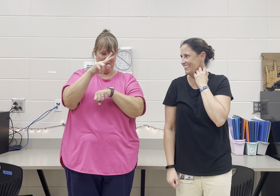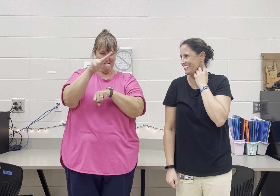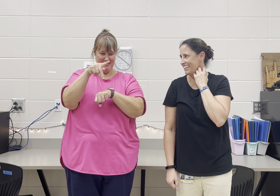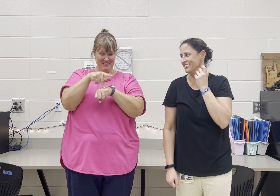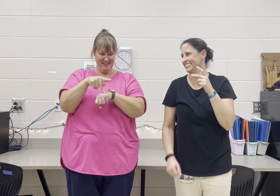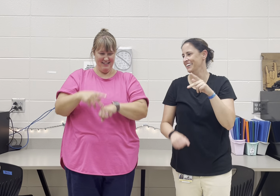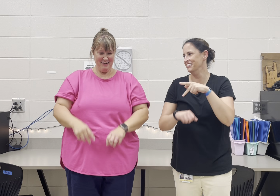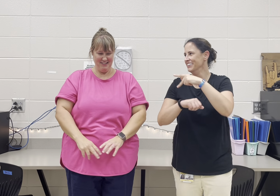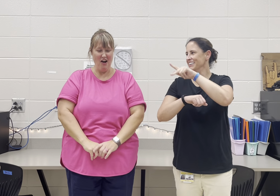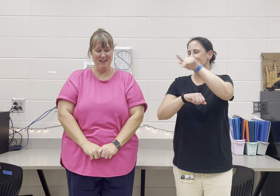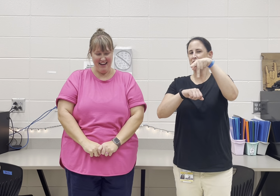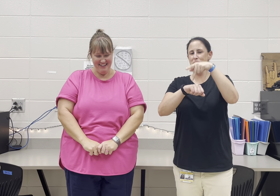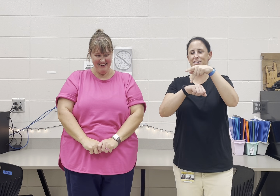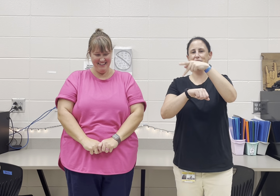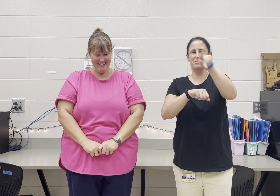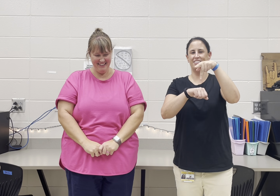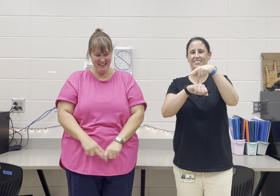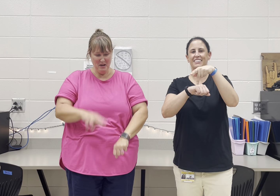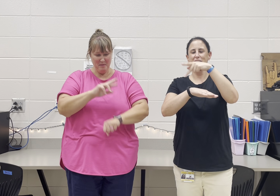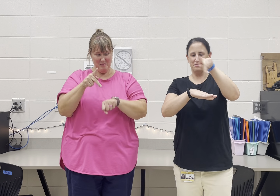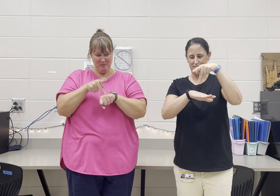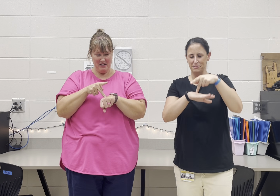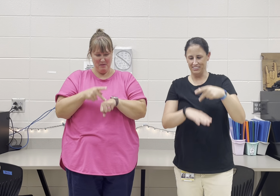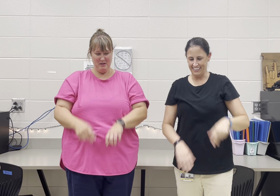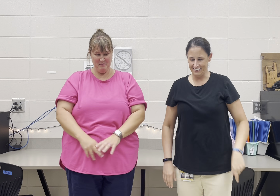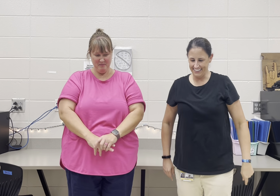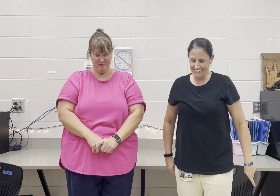They already know. Oh, okay. Principal, yeah, that.